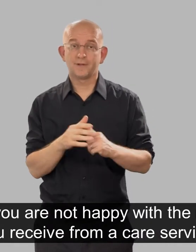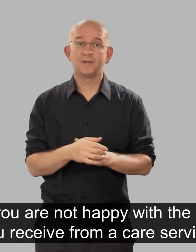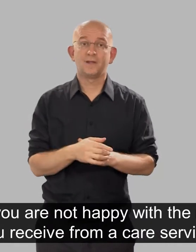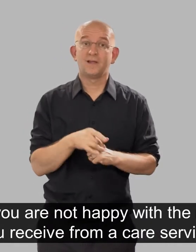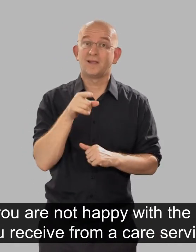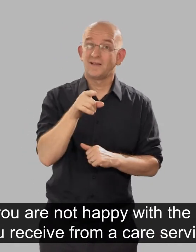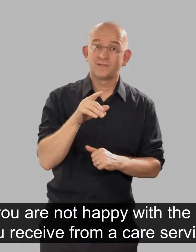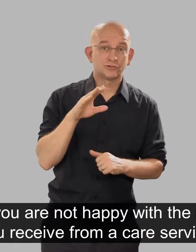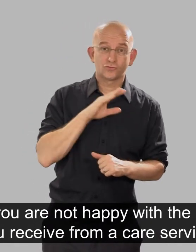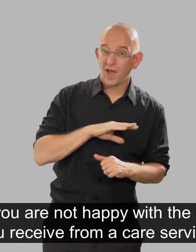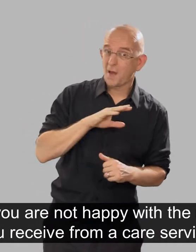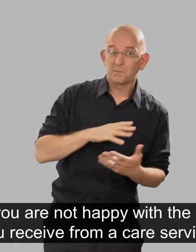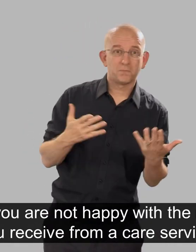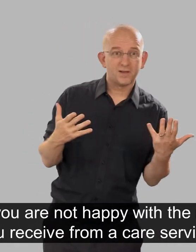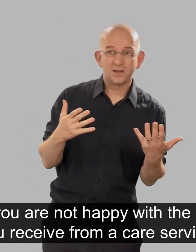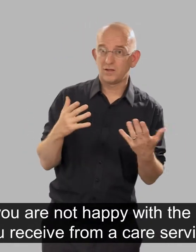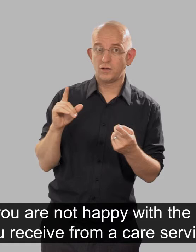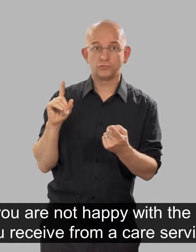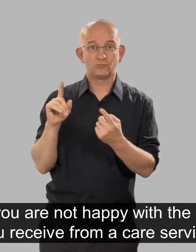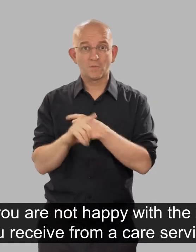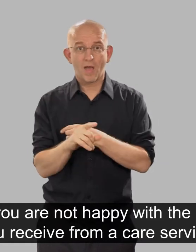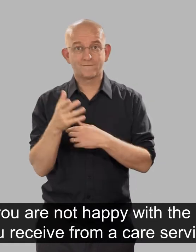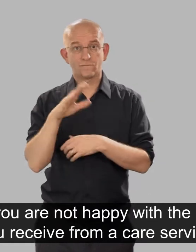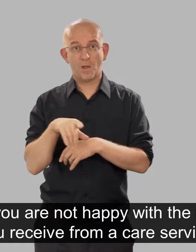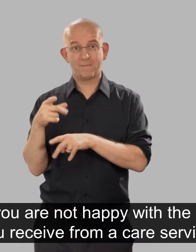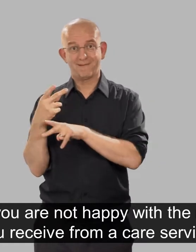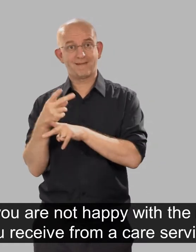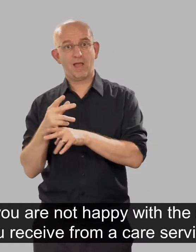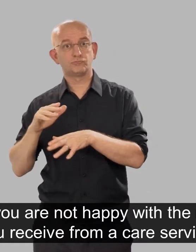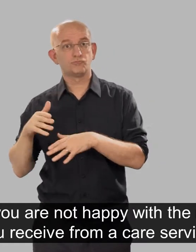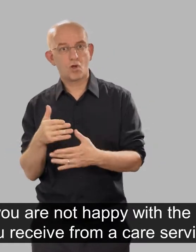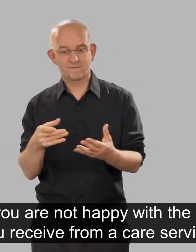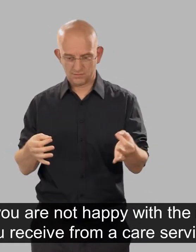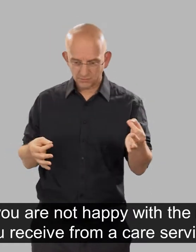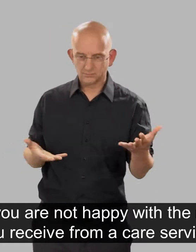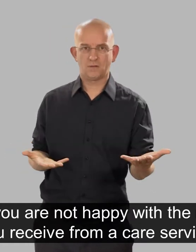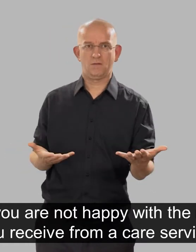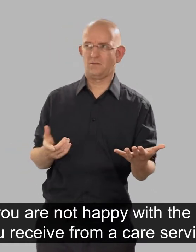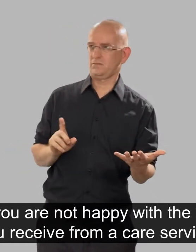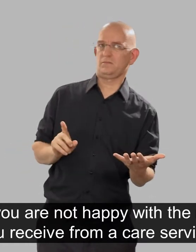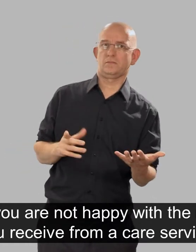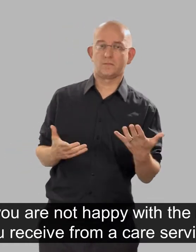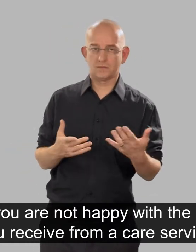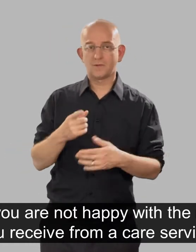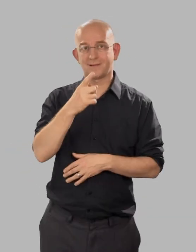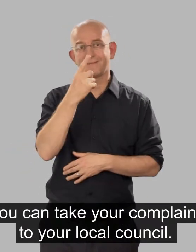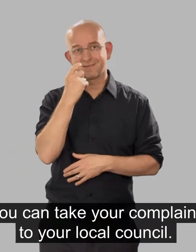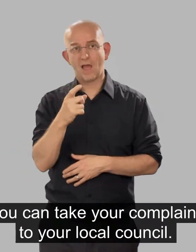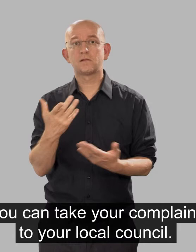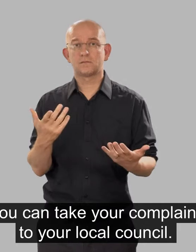Number 5. If you are not happy with the reply you receive from a care service, you can